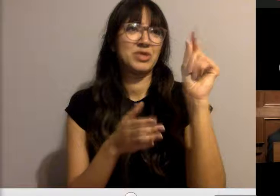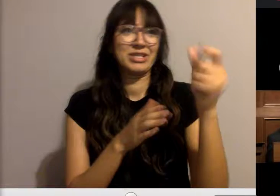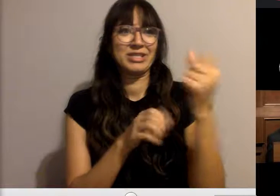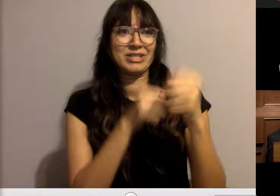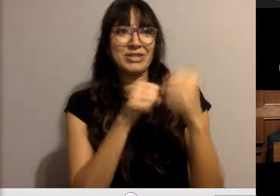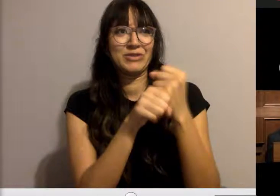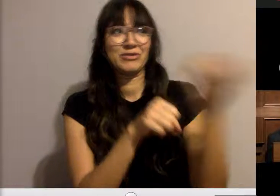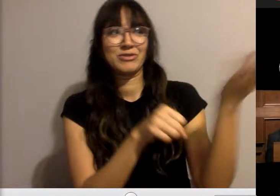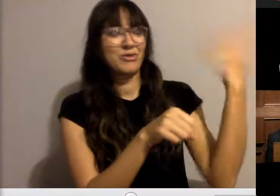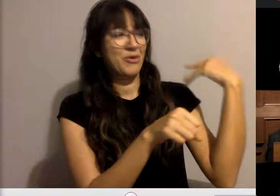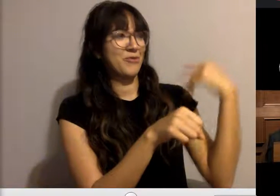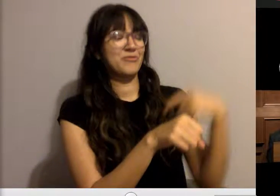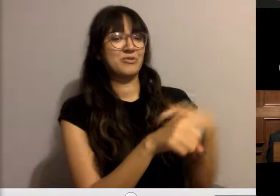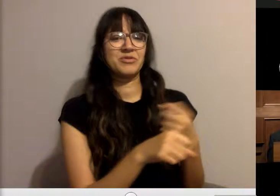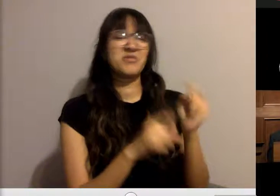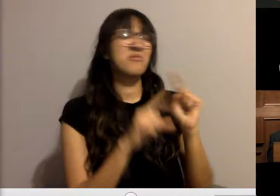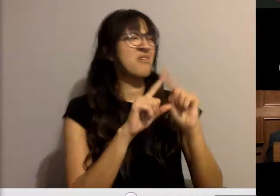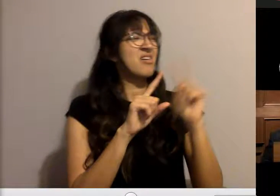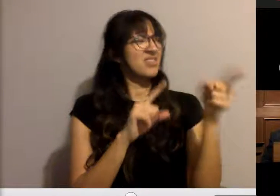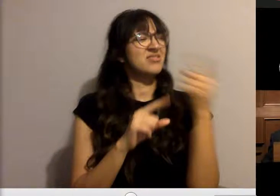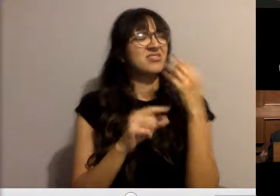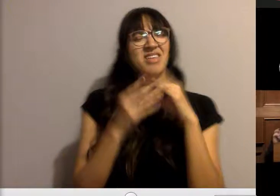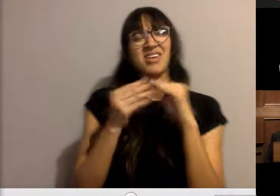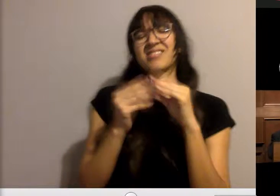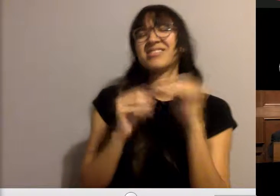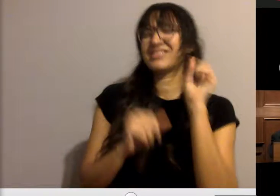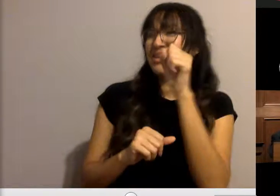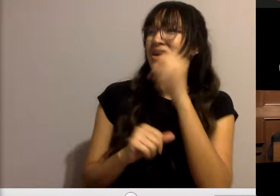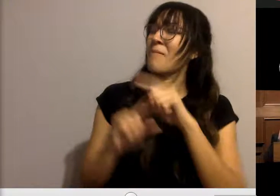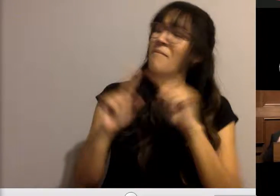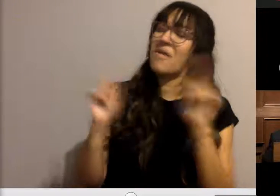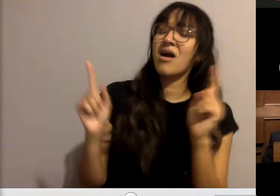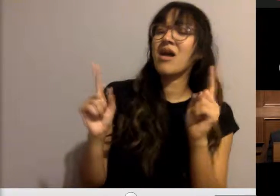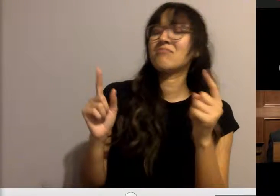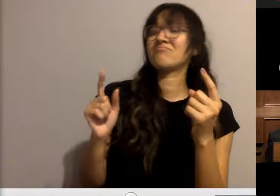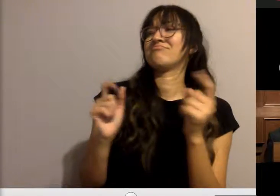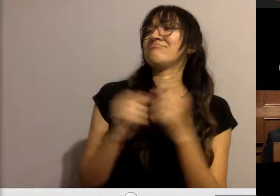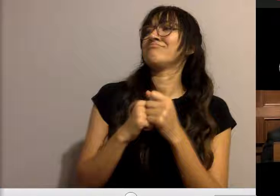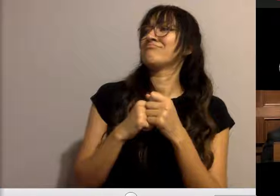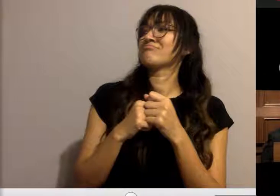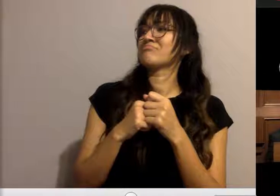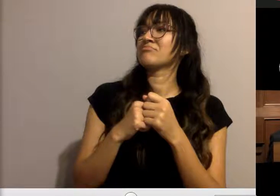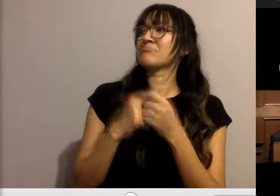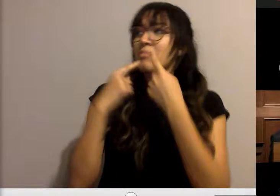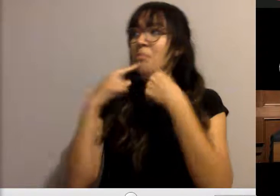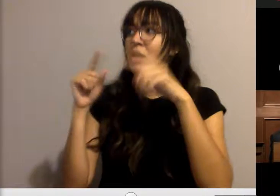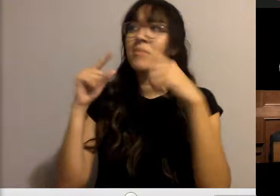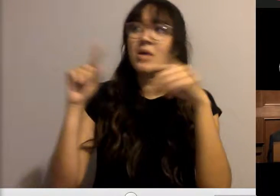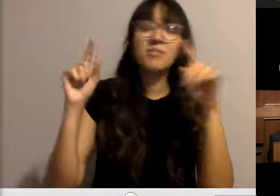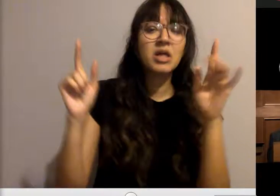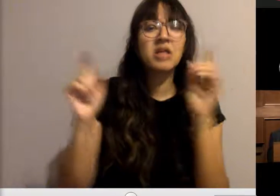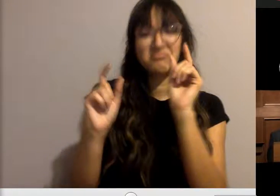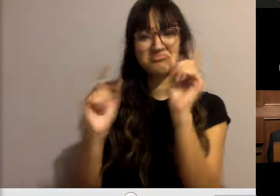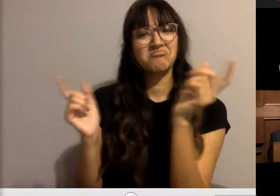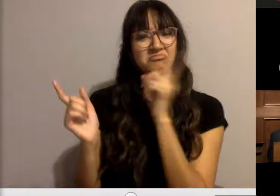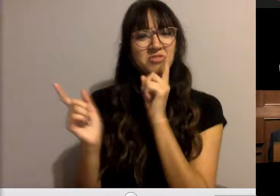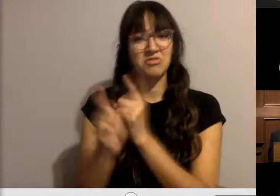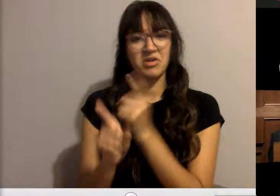of advances, right? And I said, sure. And he said, well, I'd like you to do it. And I said, I'll do it on one